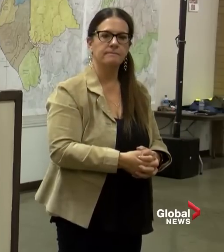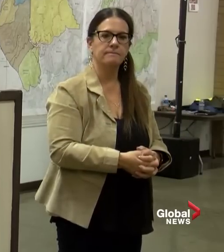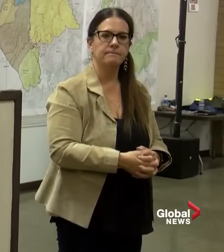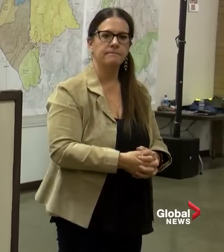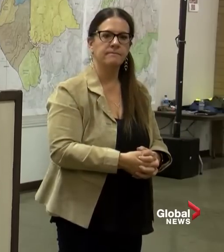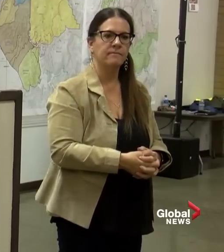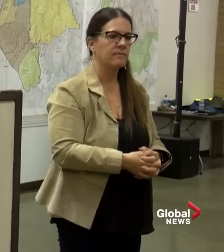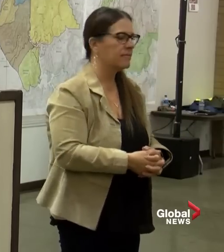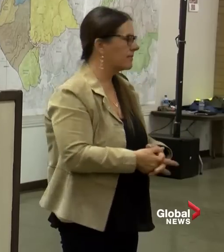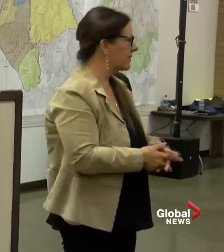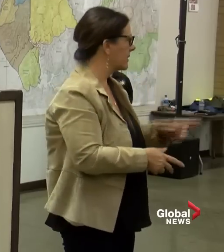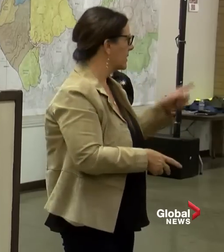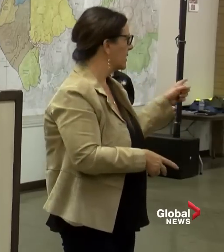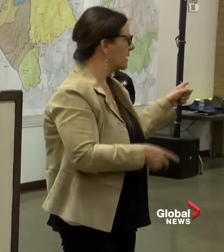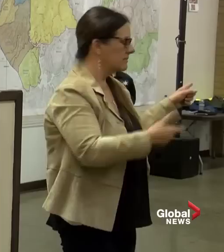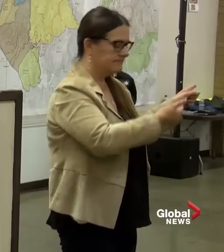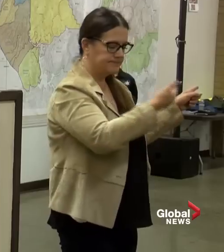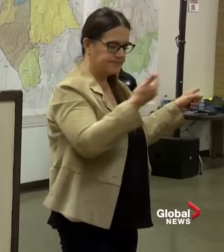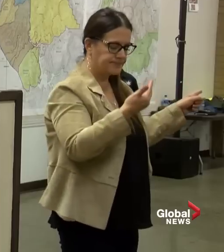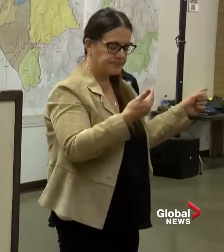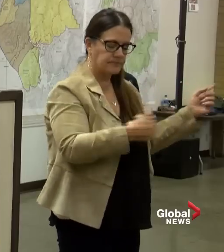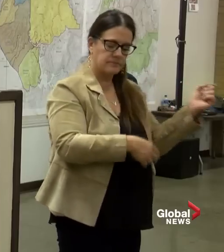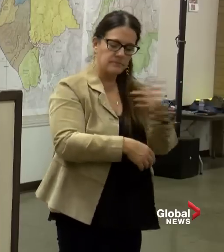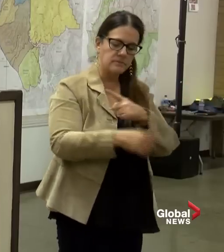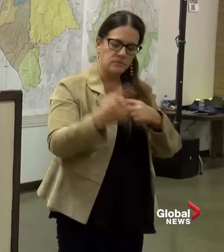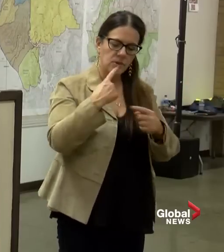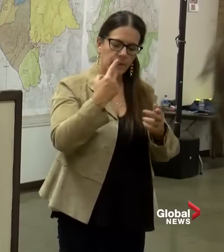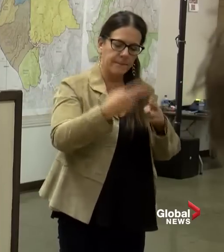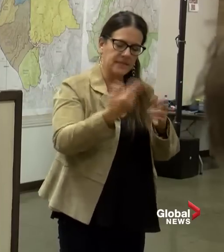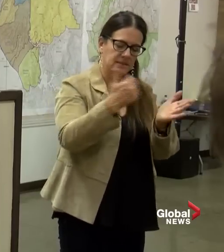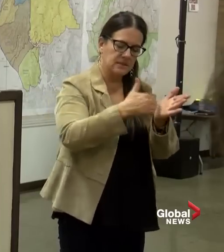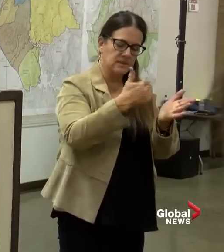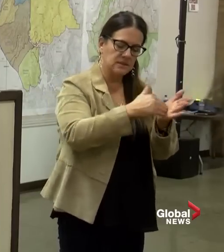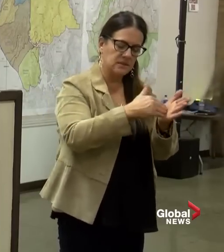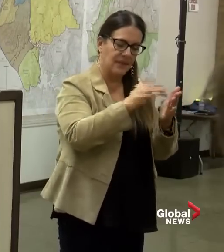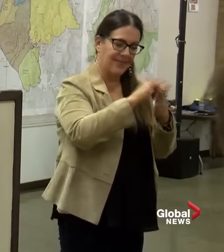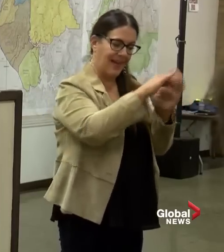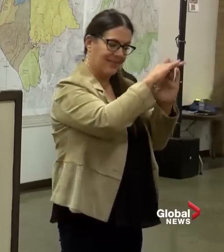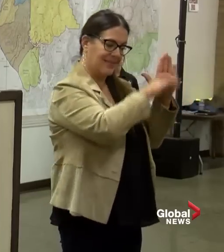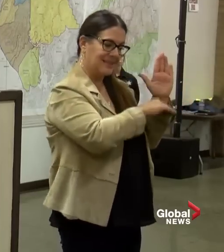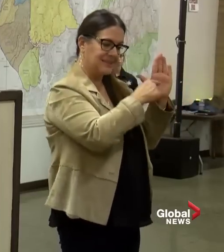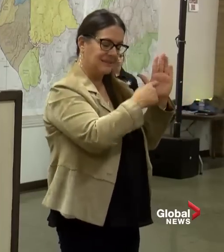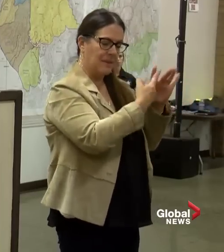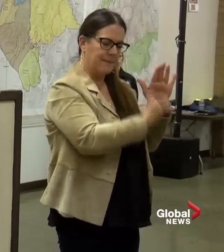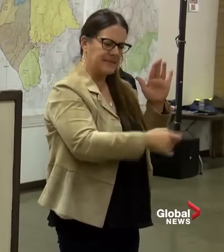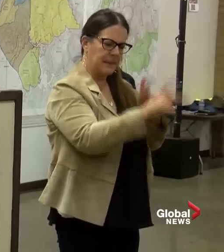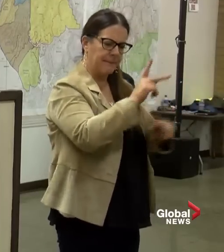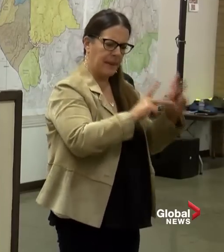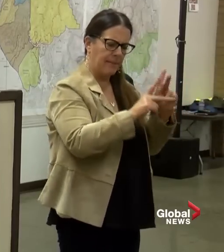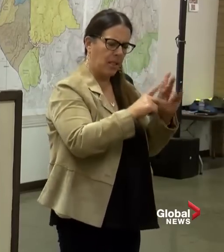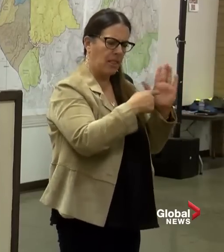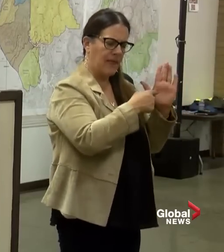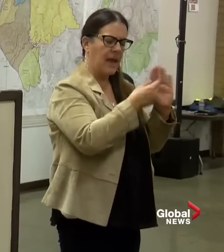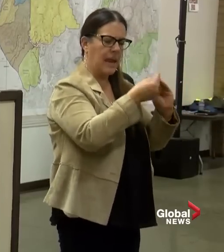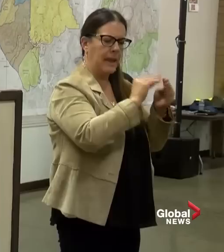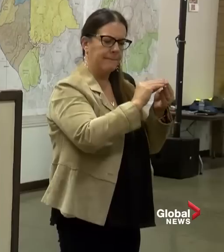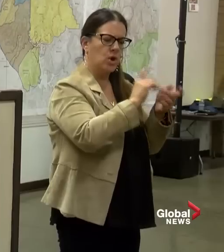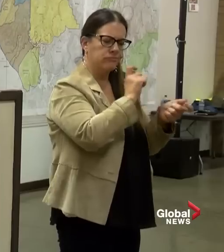Go ahead. So as you have mentioned repeatedly, the list of unaccounted for does keep